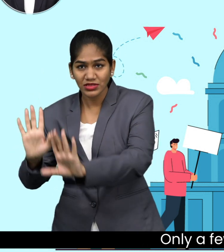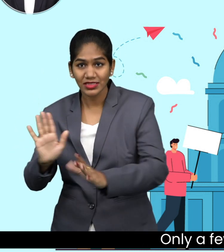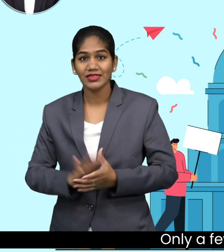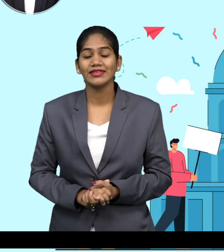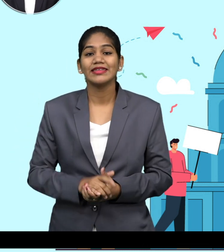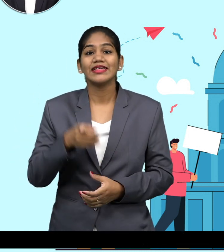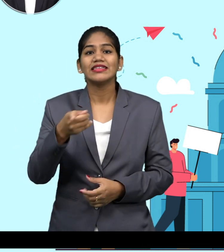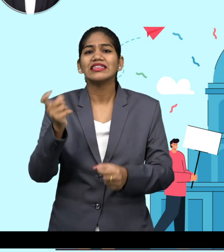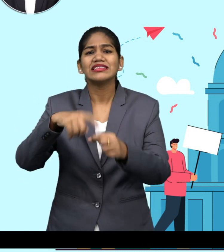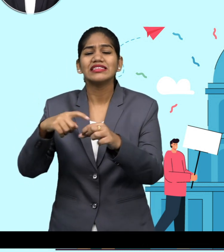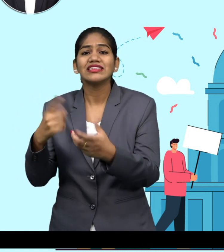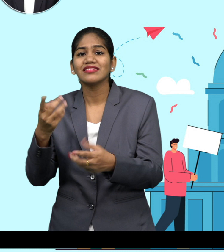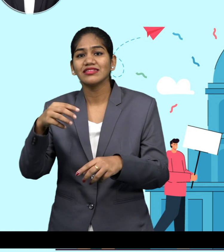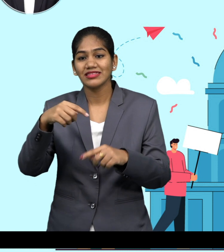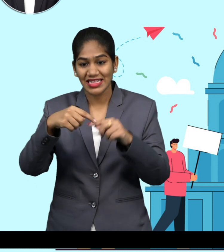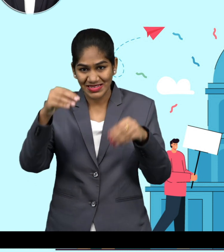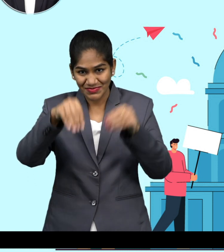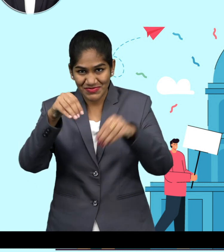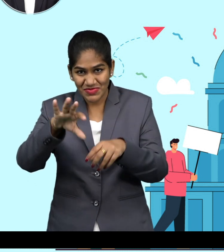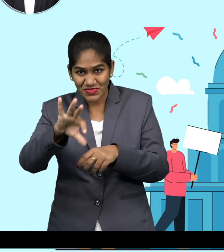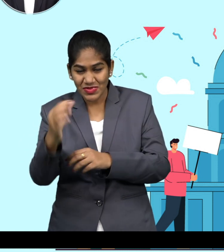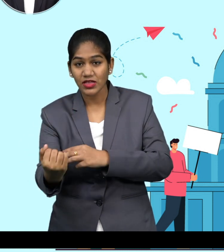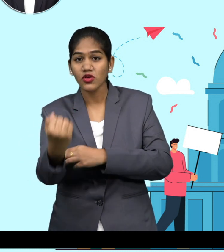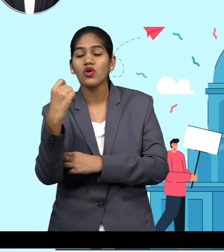in electing rulers.